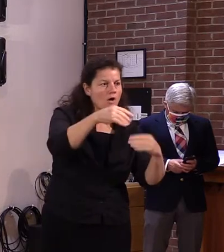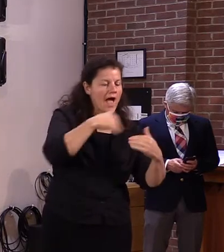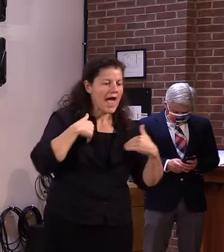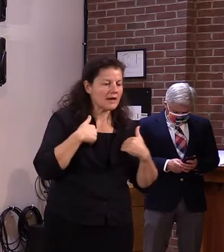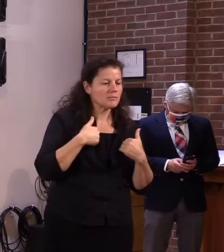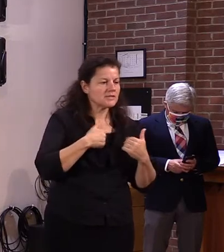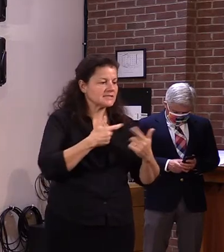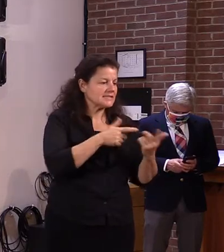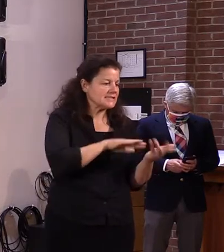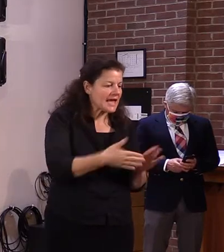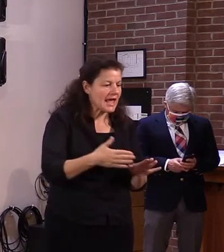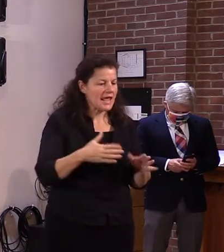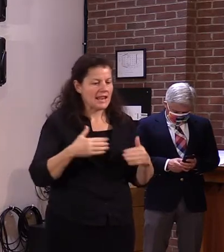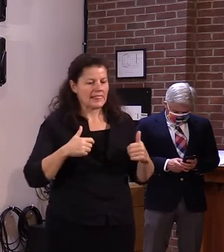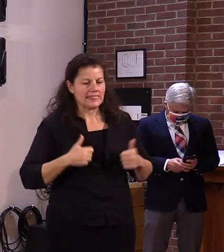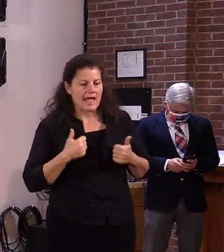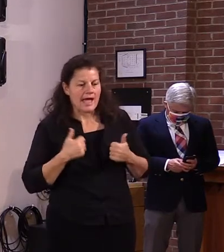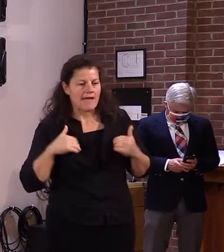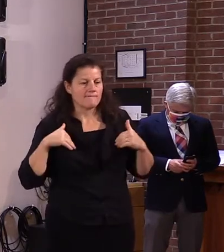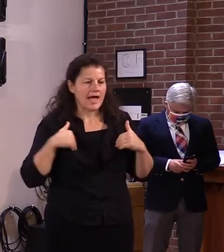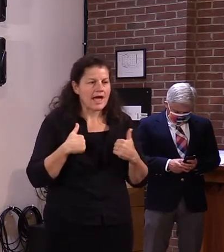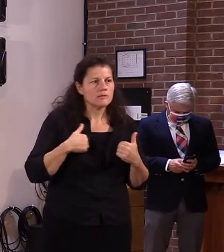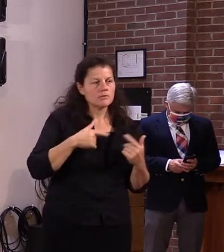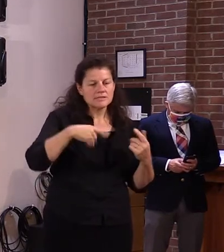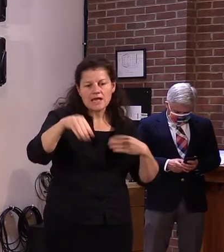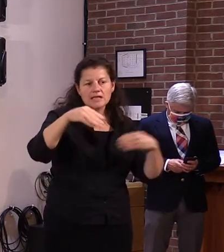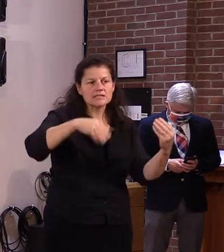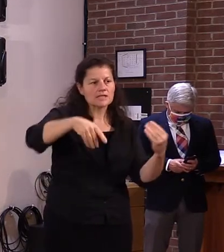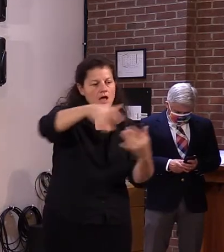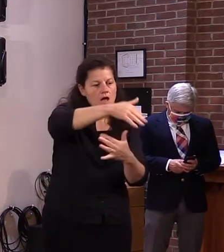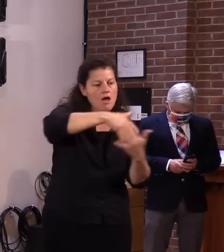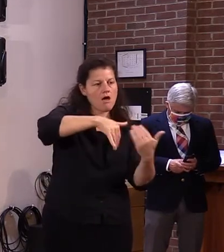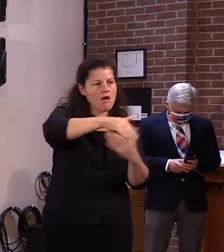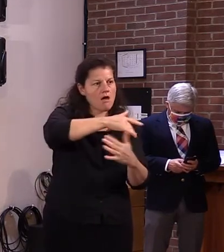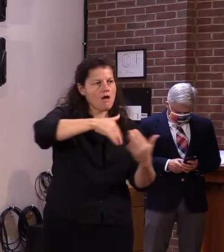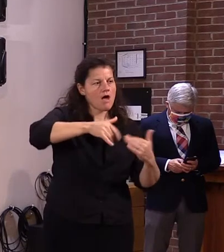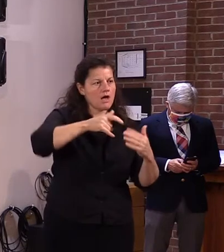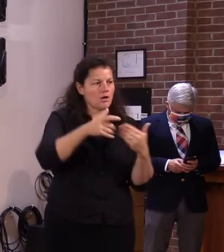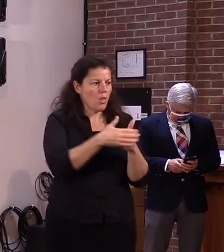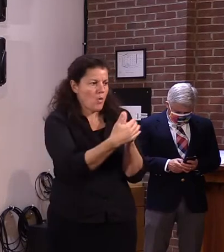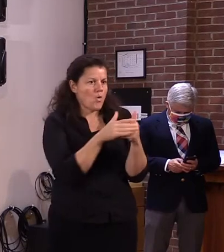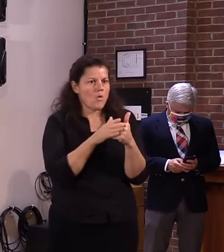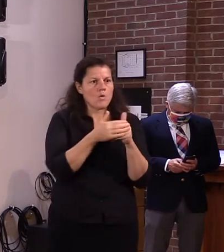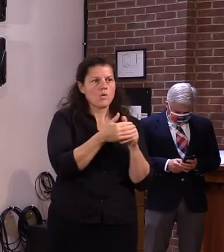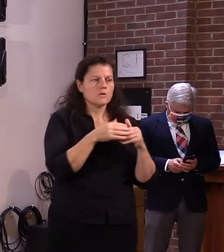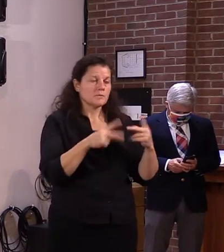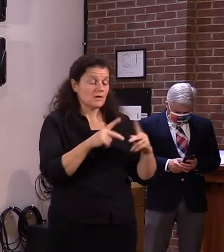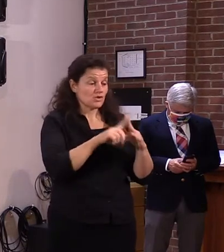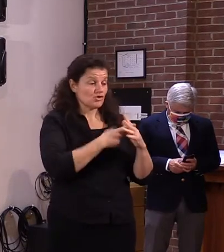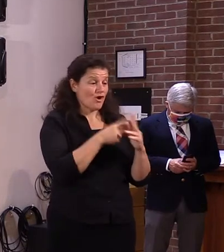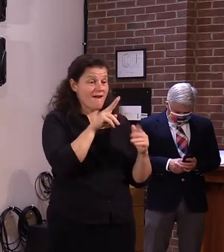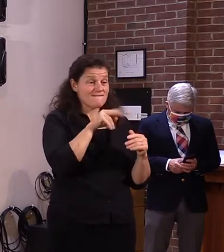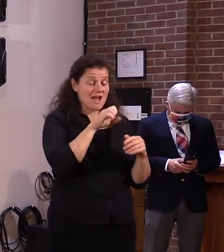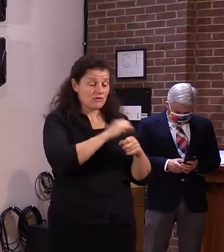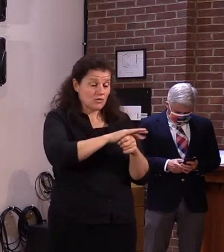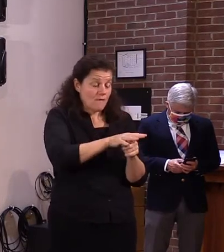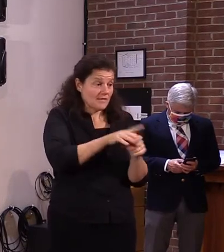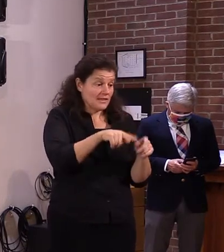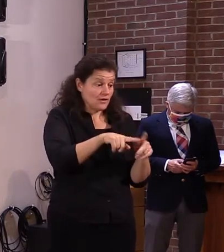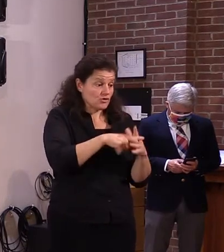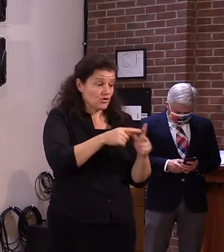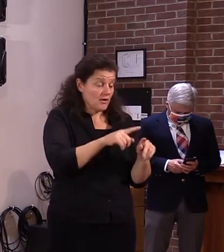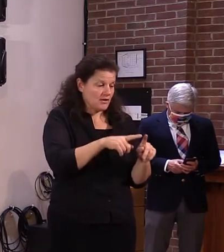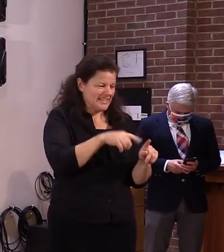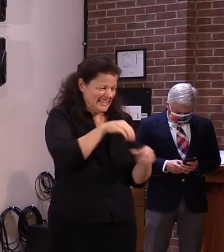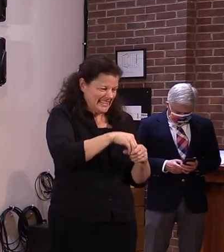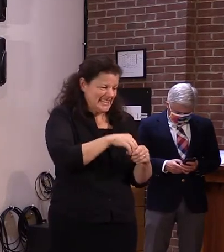things that are alive that were being sold and in close quarters to one another, allowing transmission for a